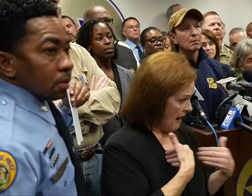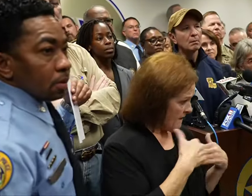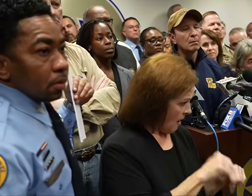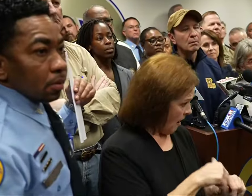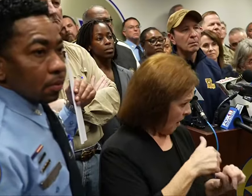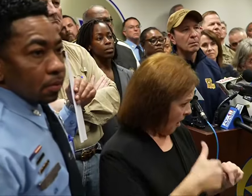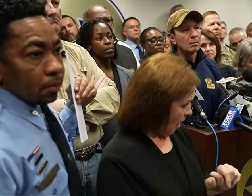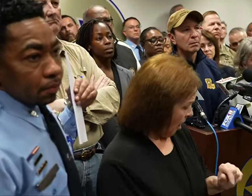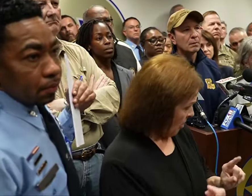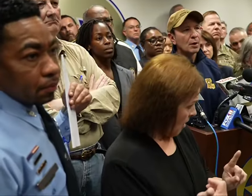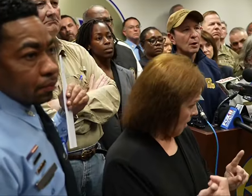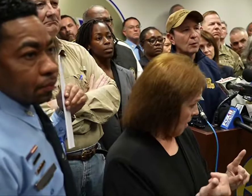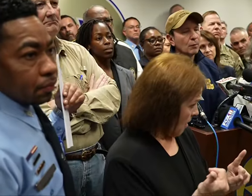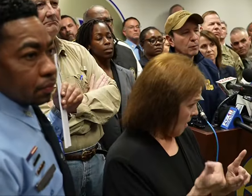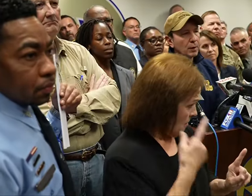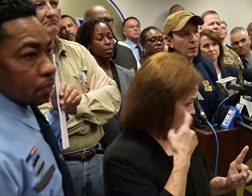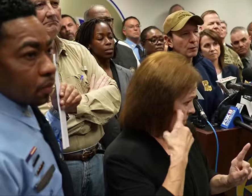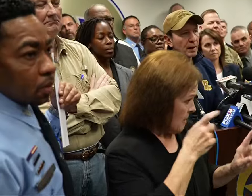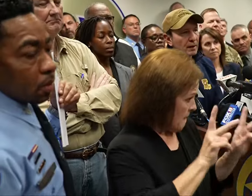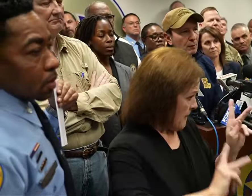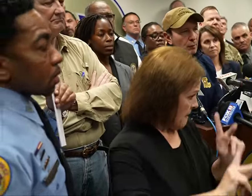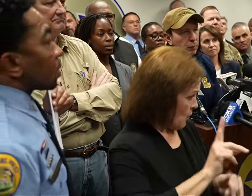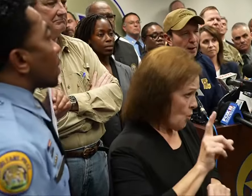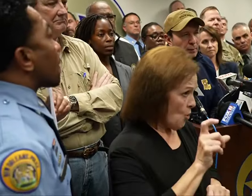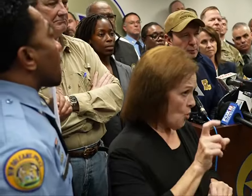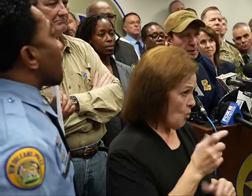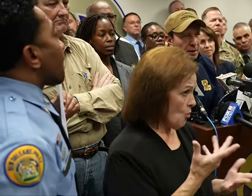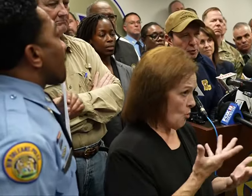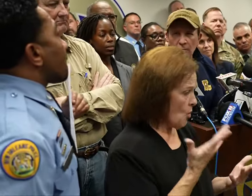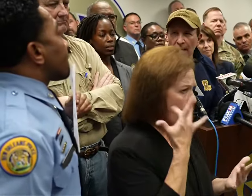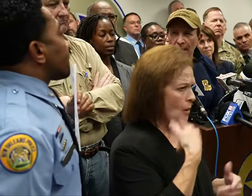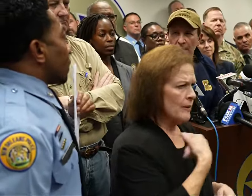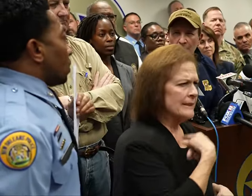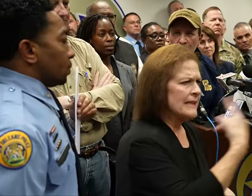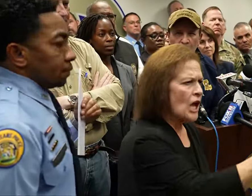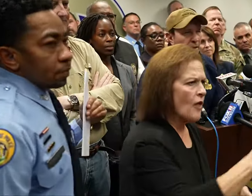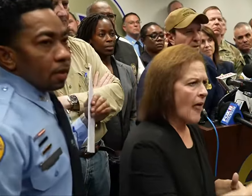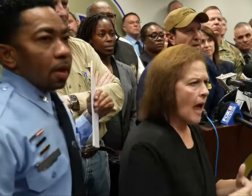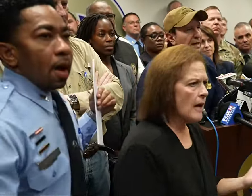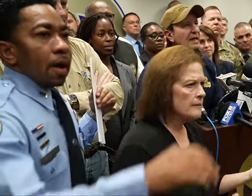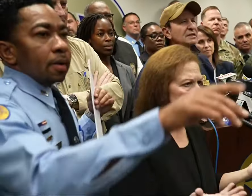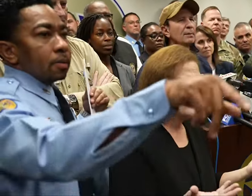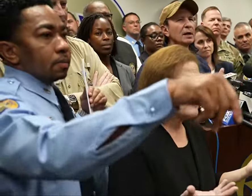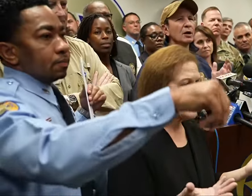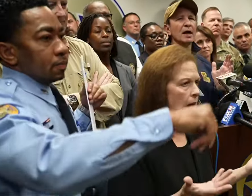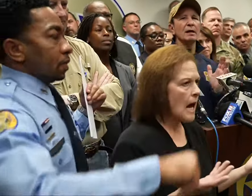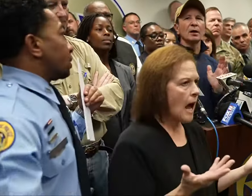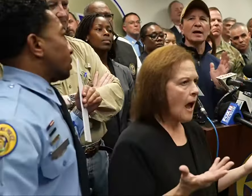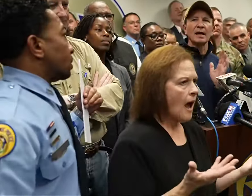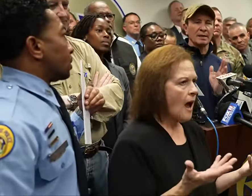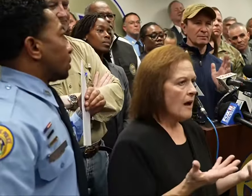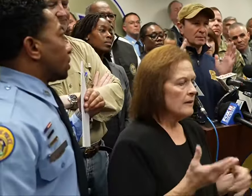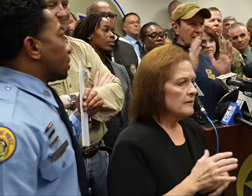What makes you confident in that? Well, like, why would we tell you that? Again, that's, I mean, look,